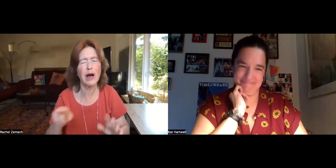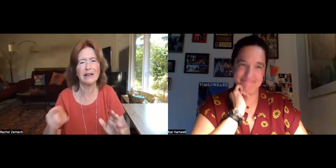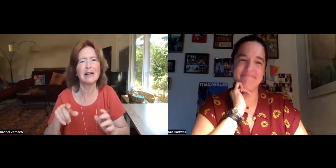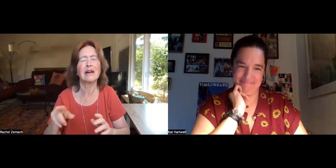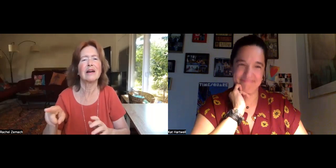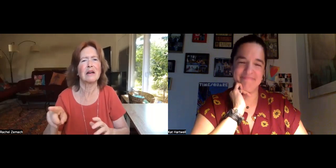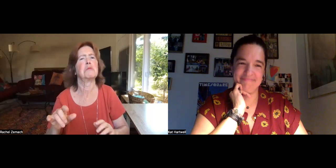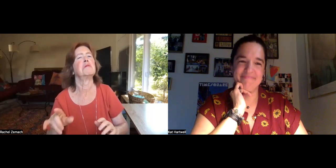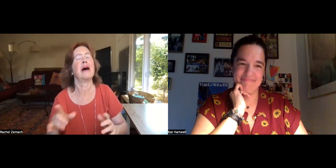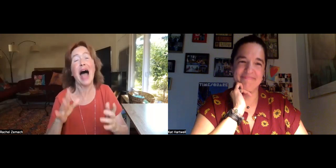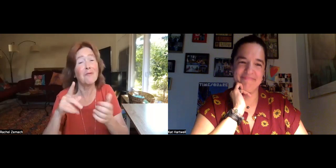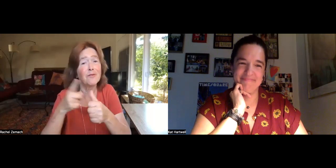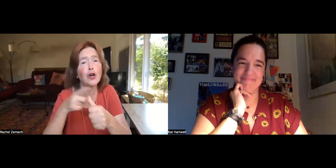it. At first,